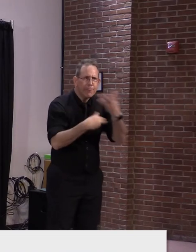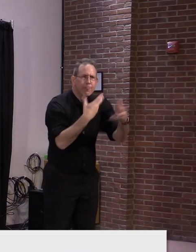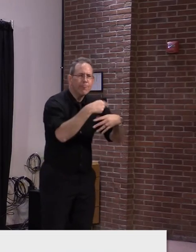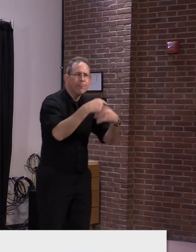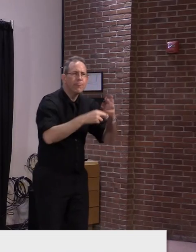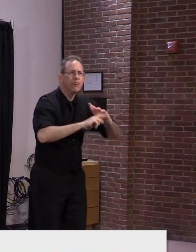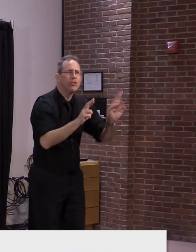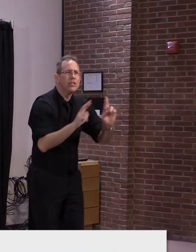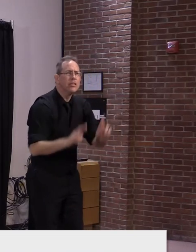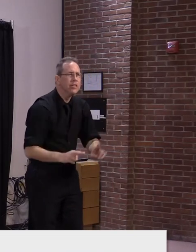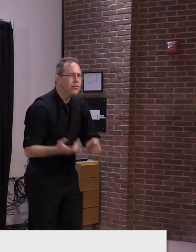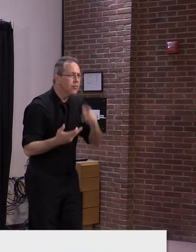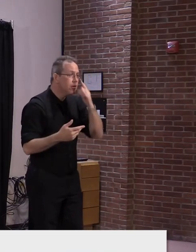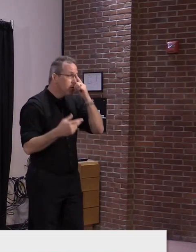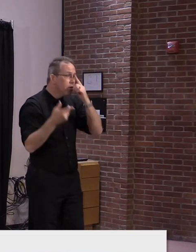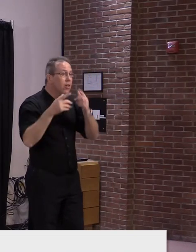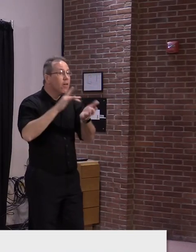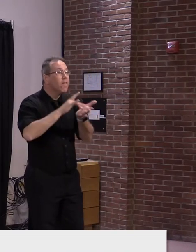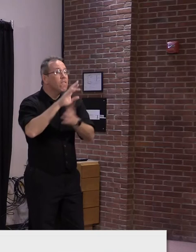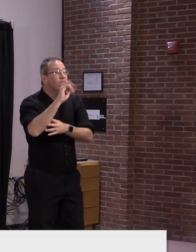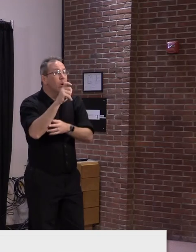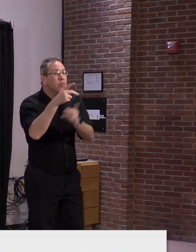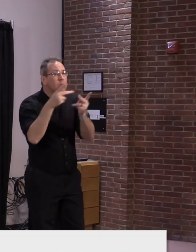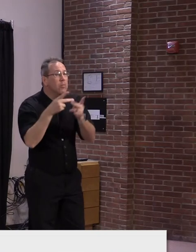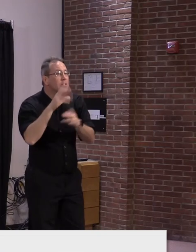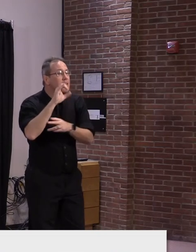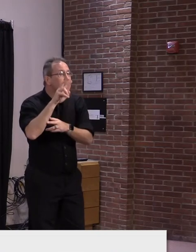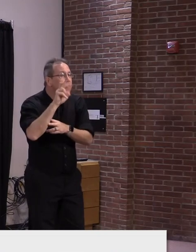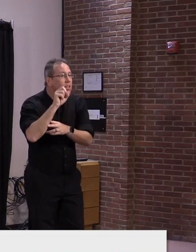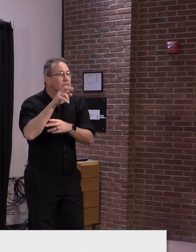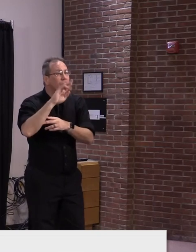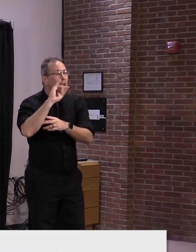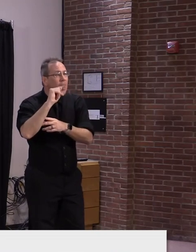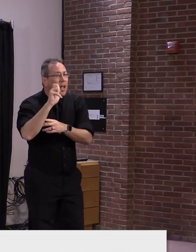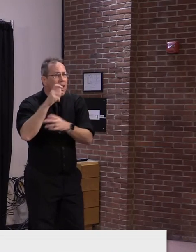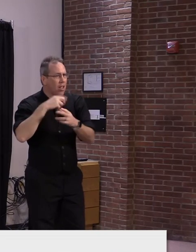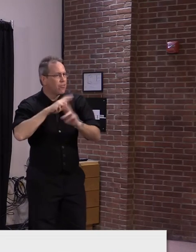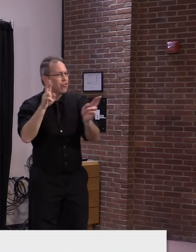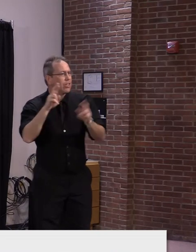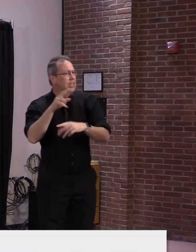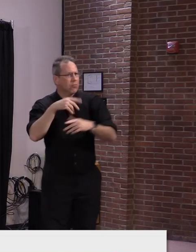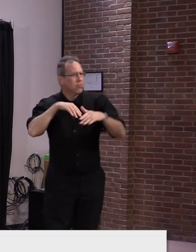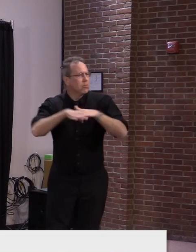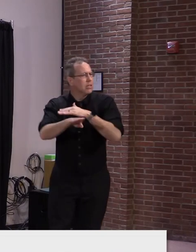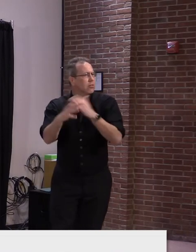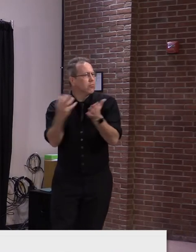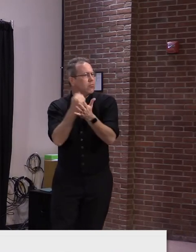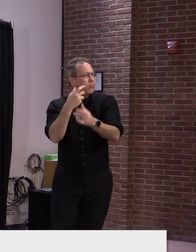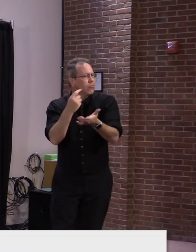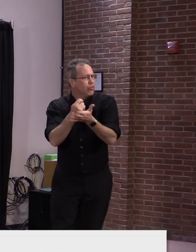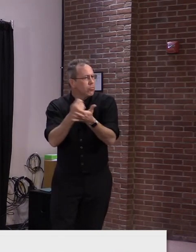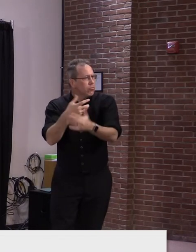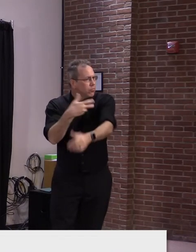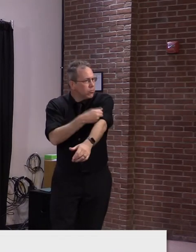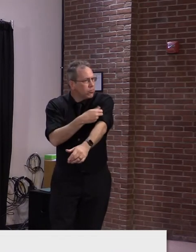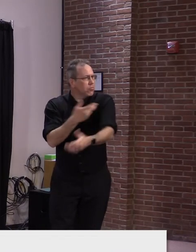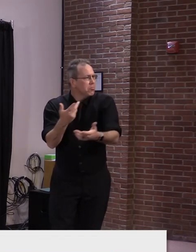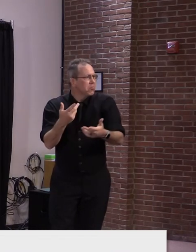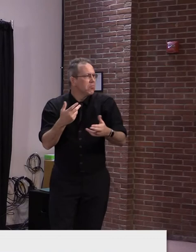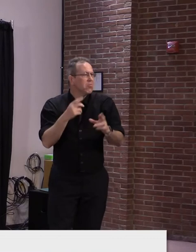pharmacies and other sites walk-in business so that you don't have to take the trouble to schedule an appointment and all of